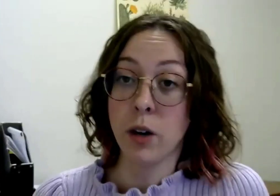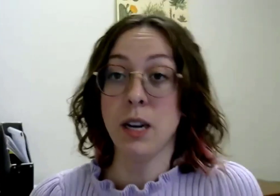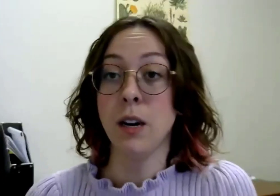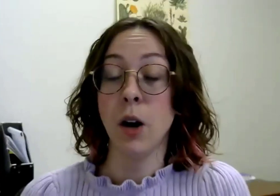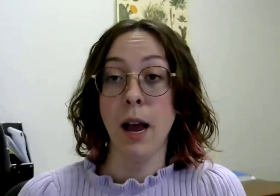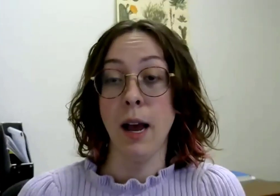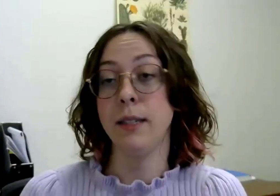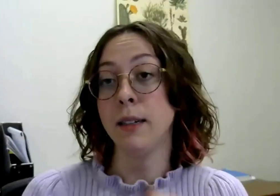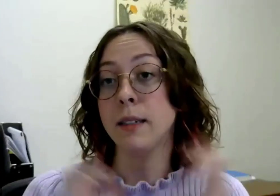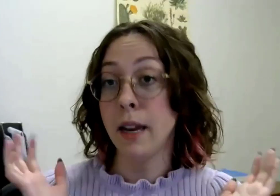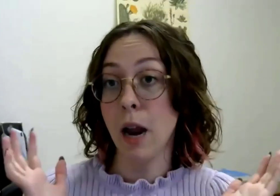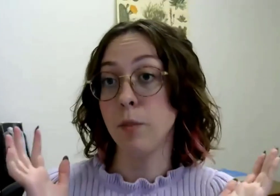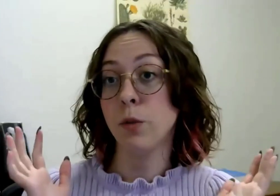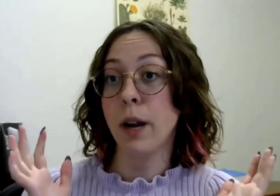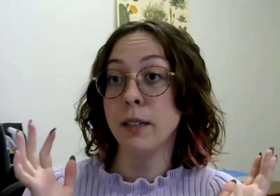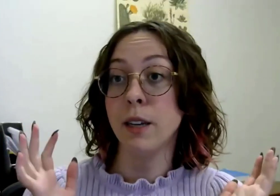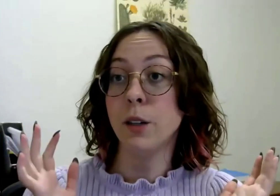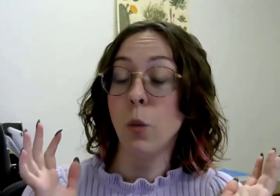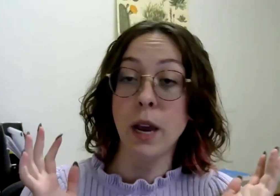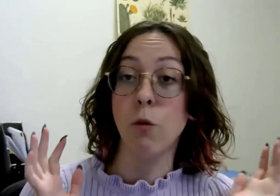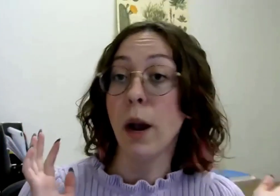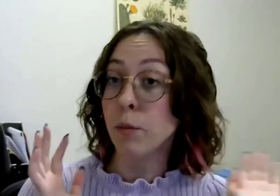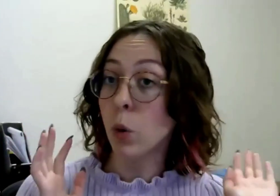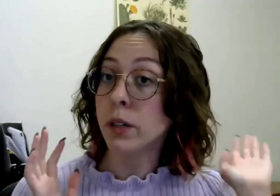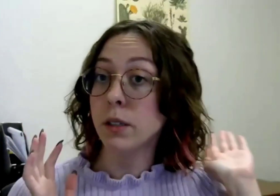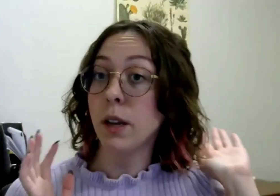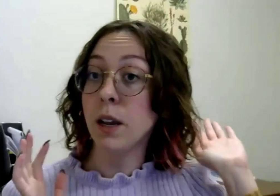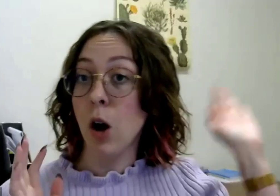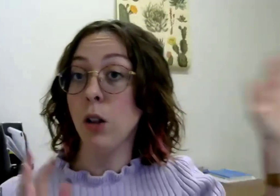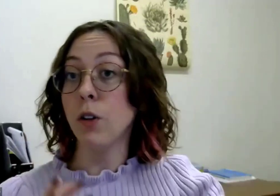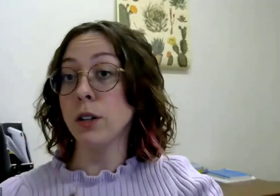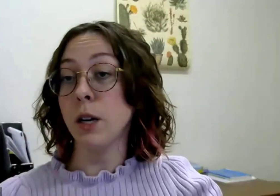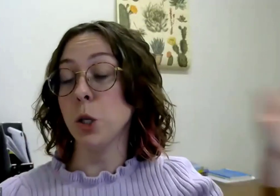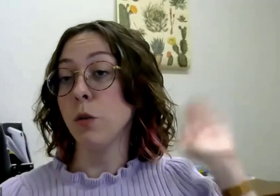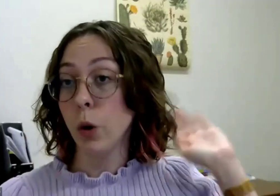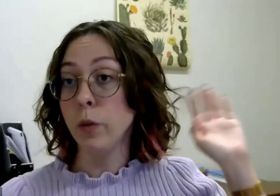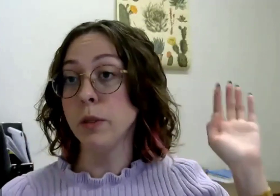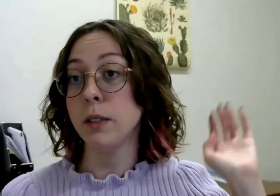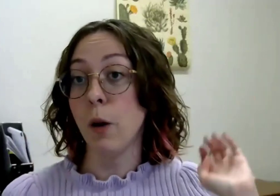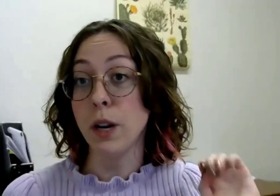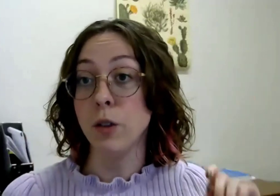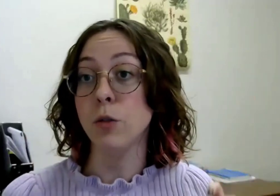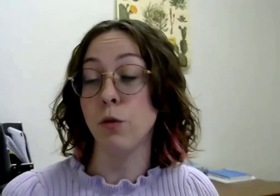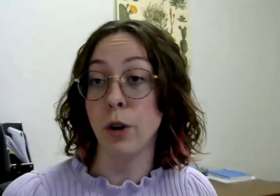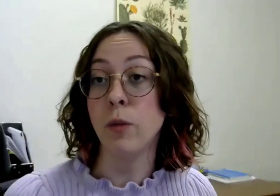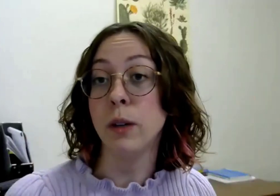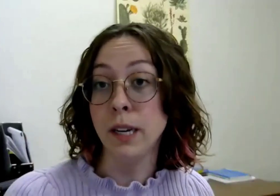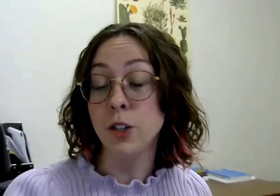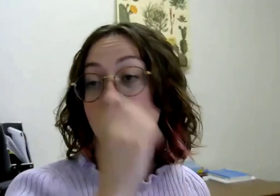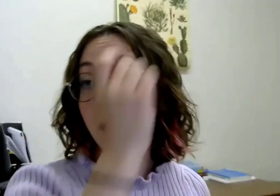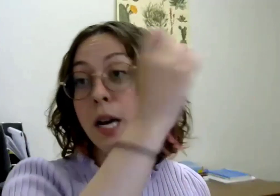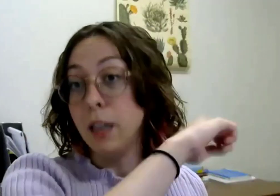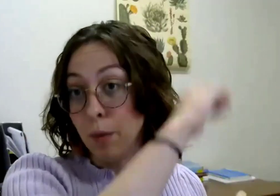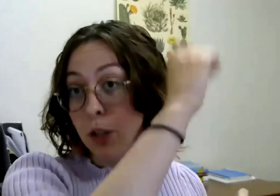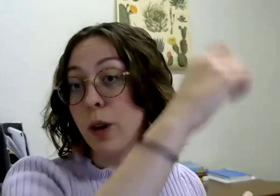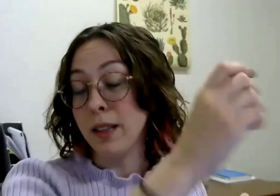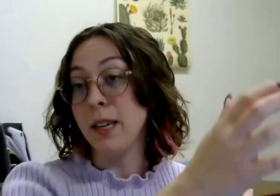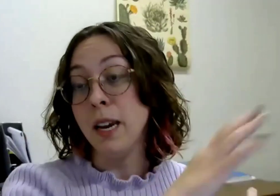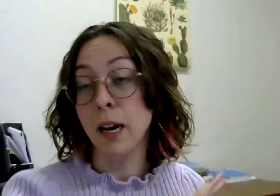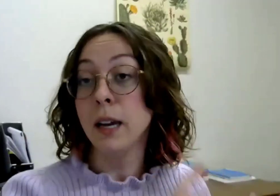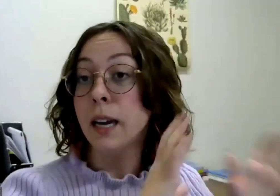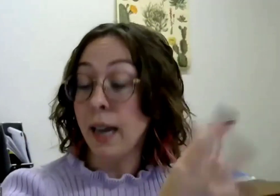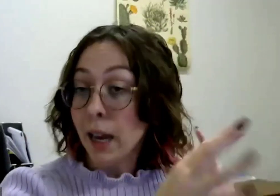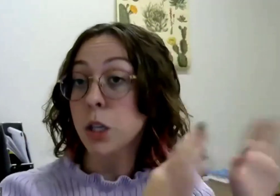I can share here at Texas A&M's Writing Center, we have whiteboards in all of our session rooms that we use frequently to